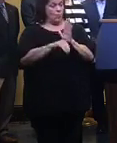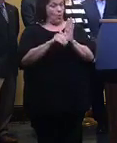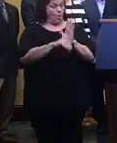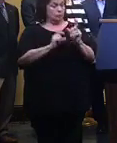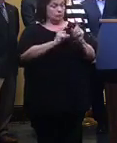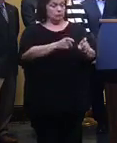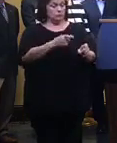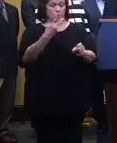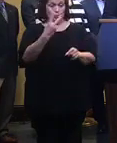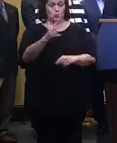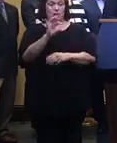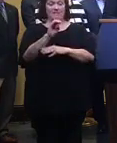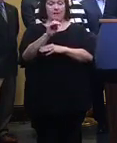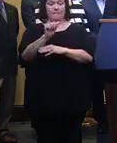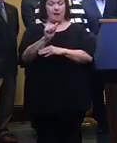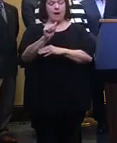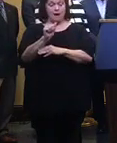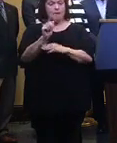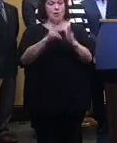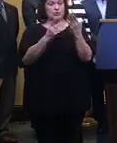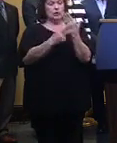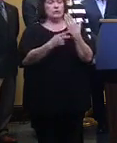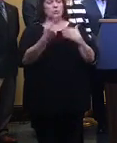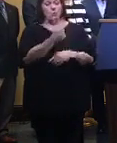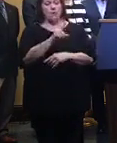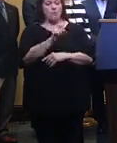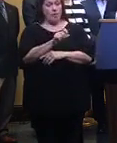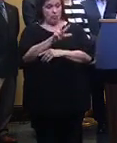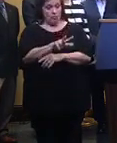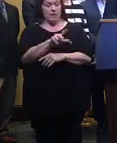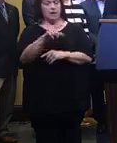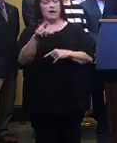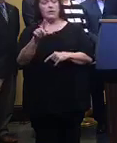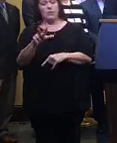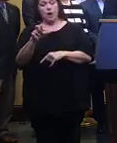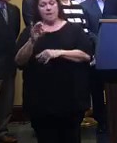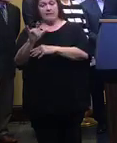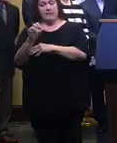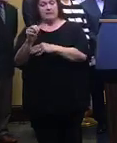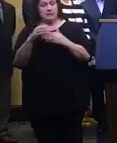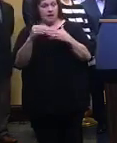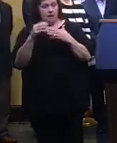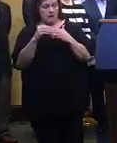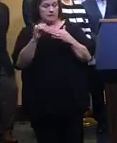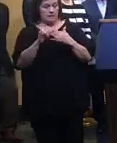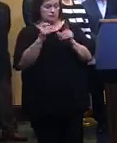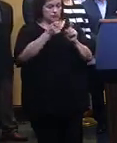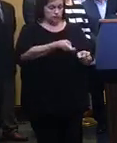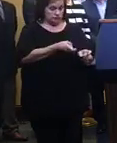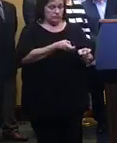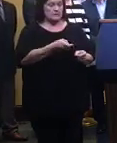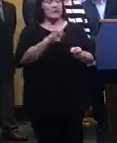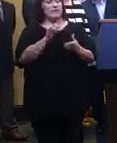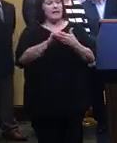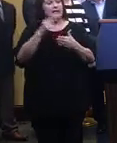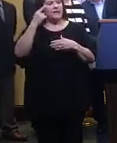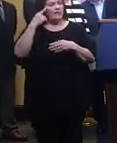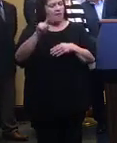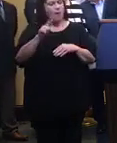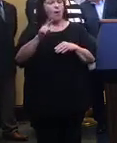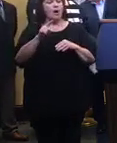2 FEMA project worksheets, one of roughly 1.3 and one roughly $300 million. And that is the surface and the